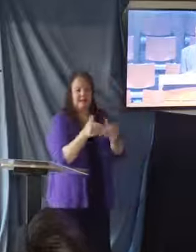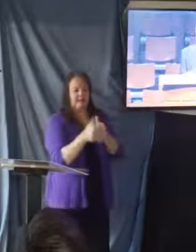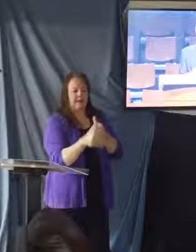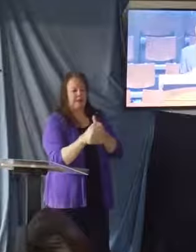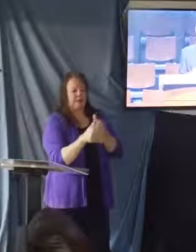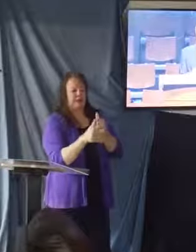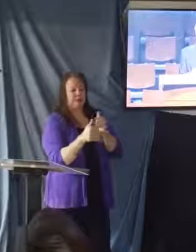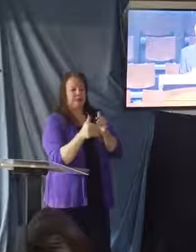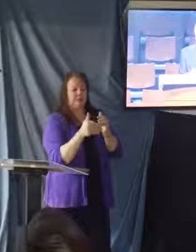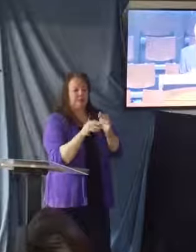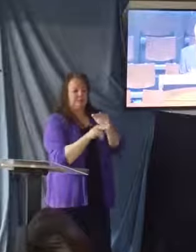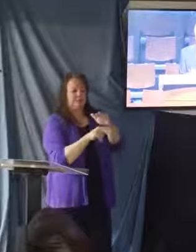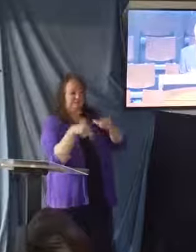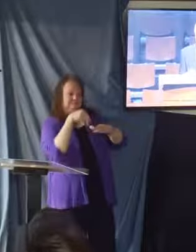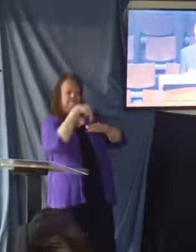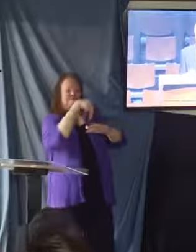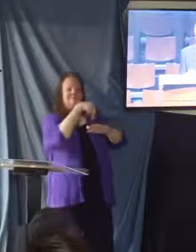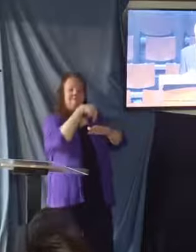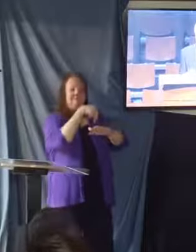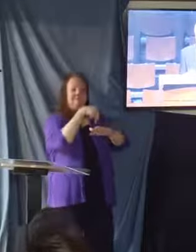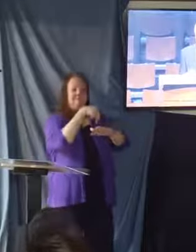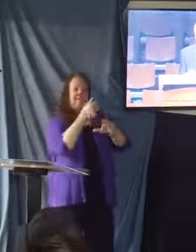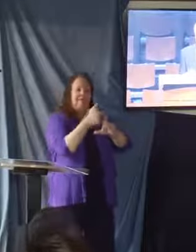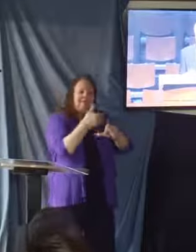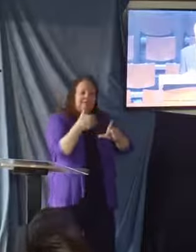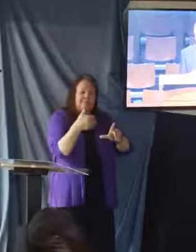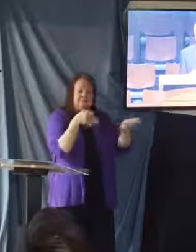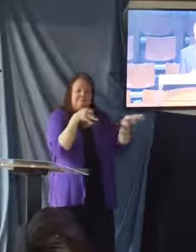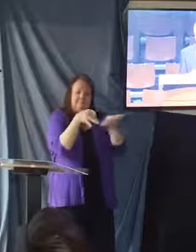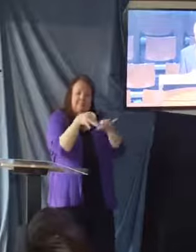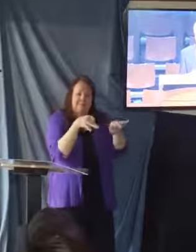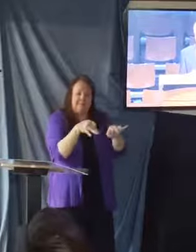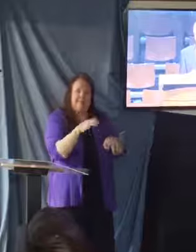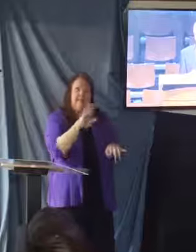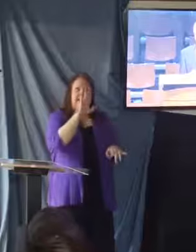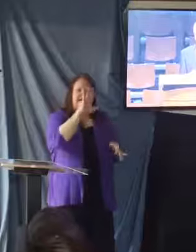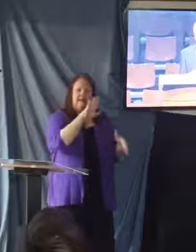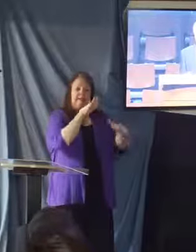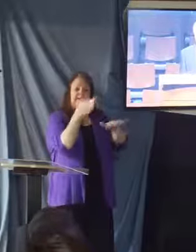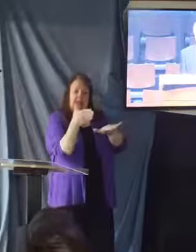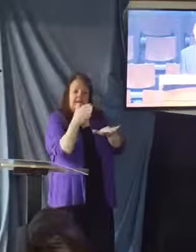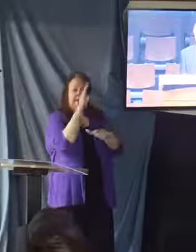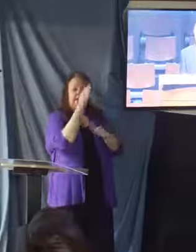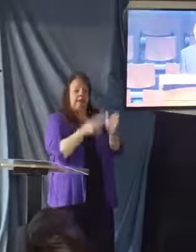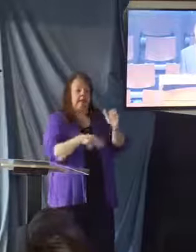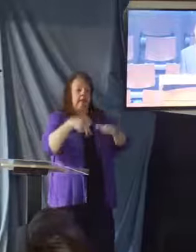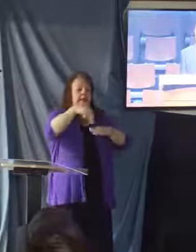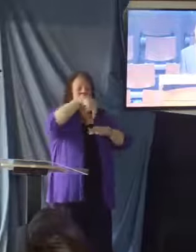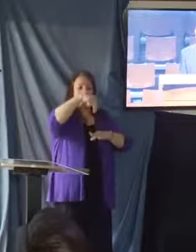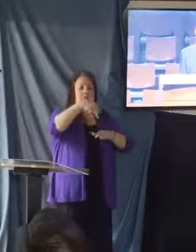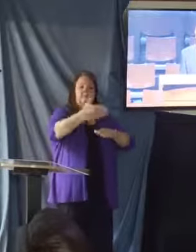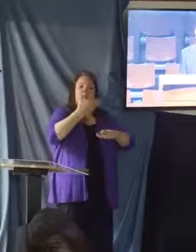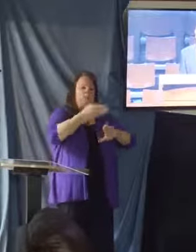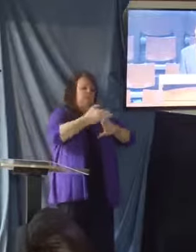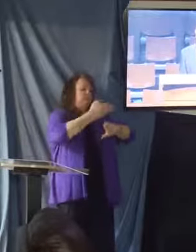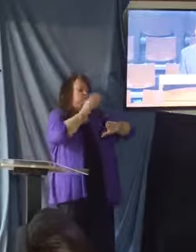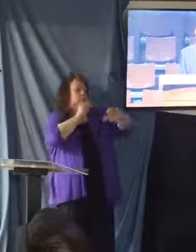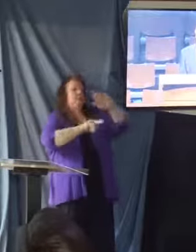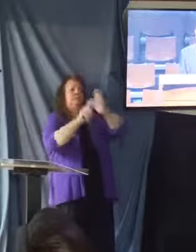his resurrection, as he unfolded to them that his death and resurrection was prophesied in